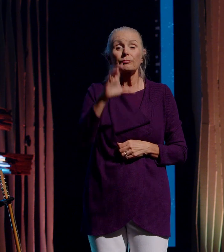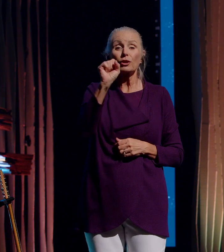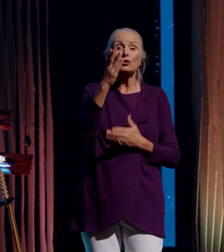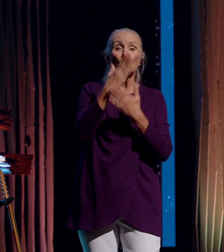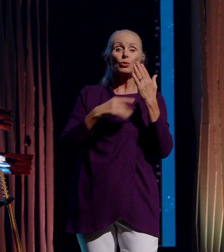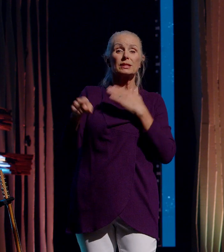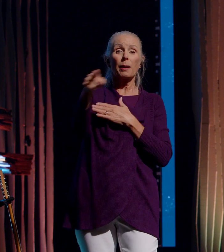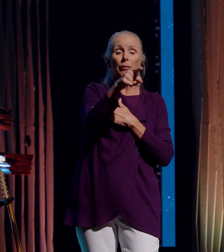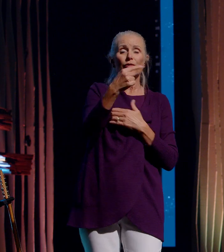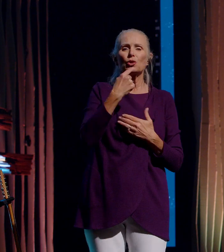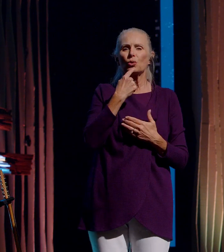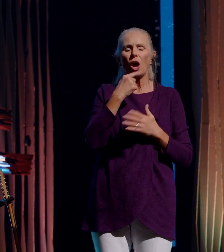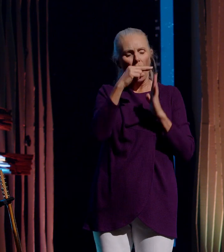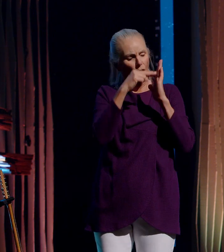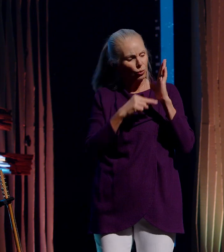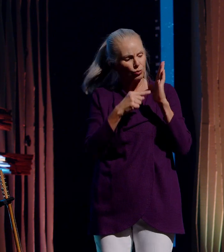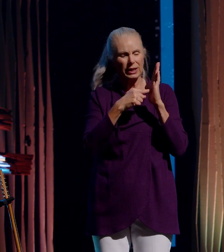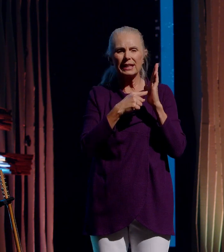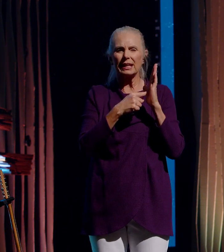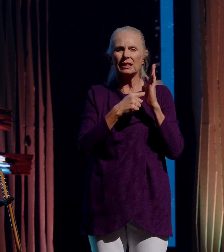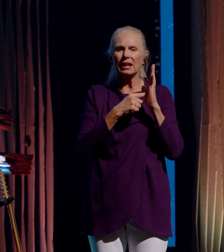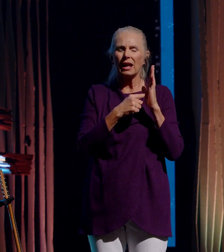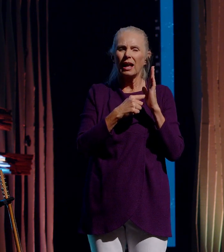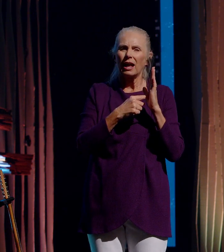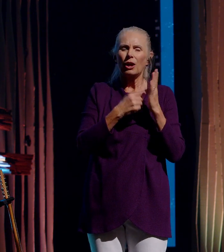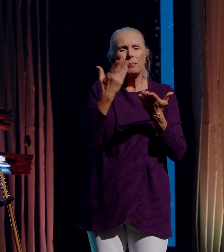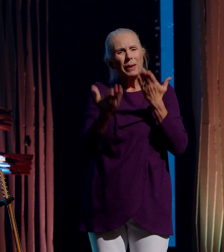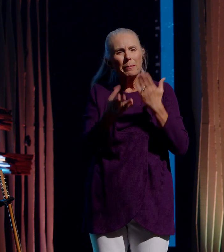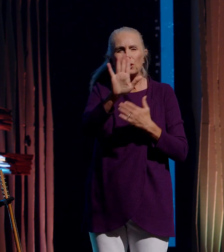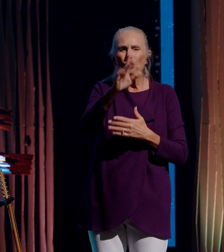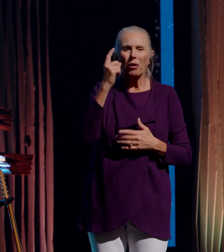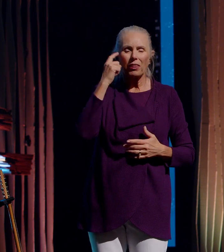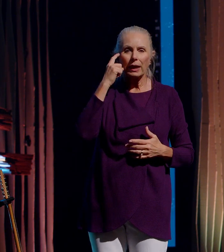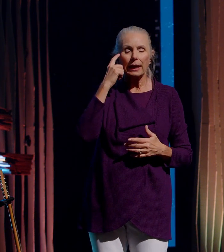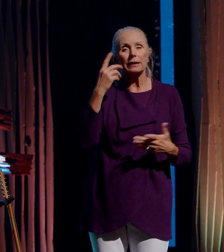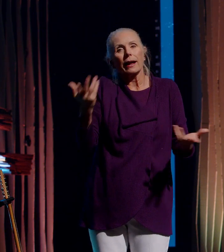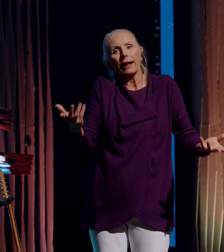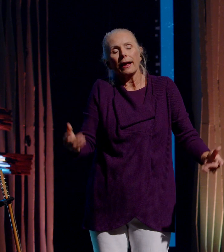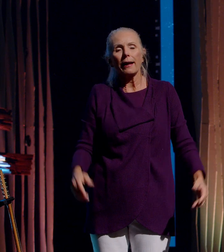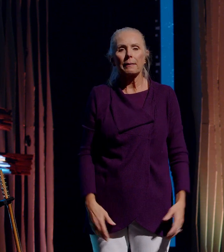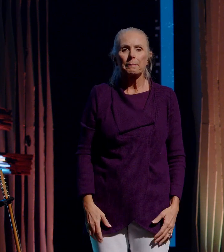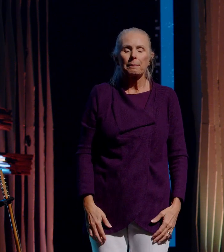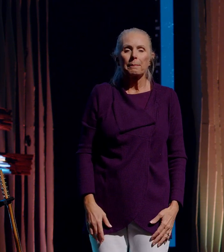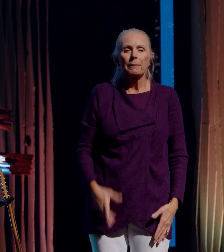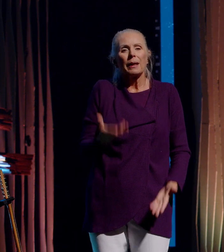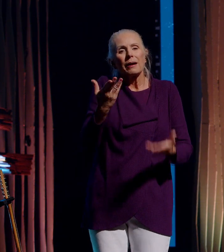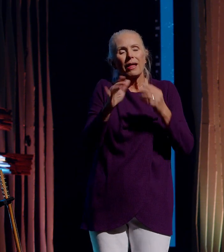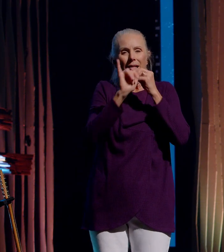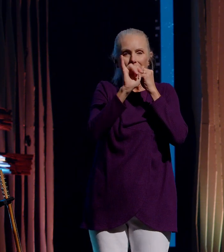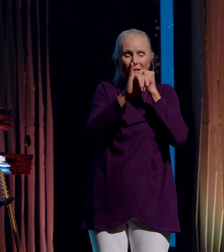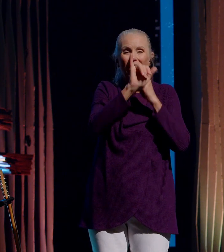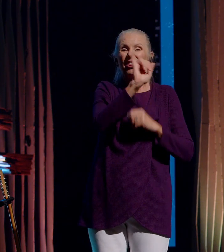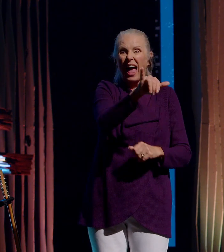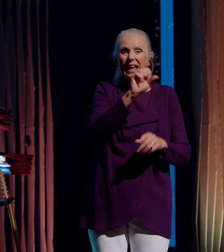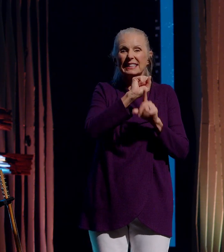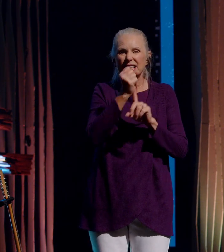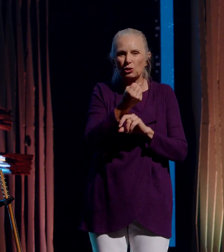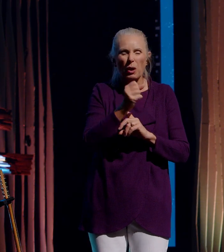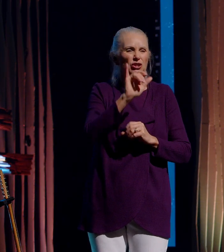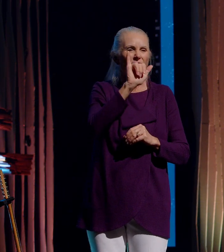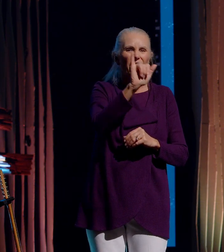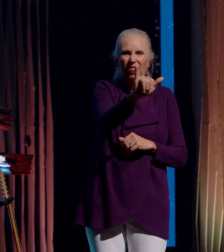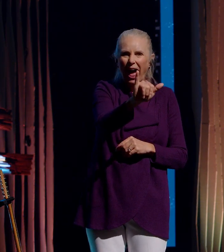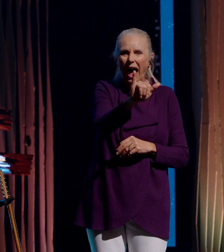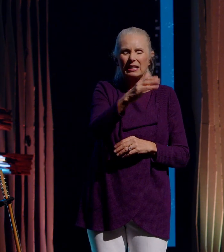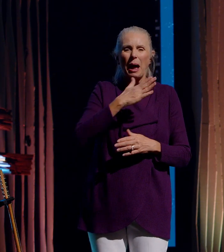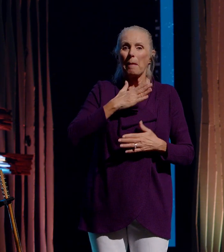here, as we read these verses together, you're probably thinking, you know, maybe that was for that situation or that circumstance, but if you understood what